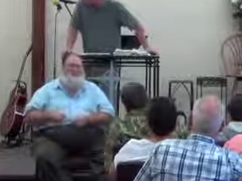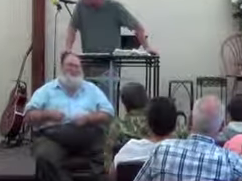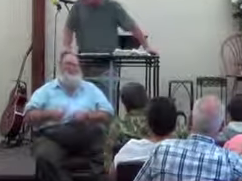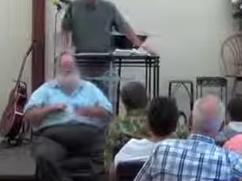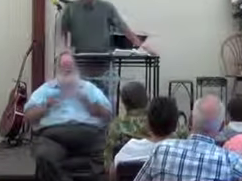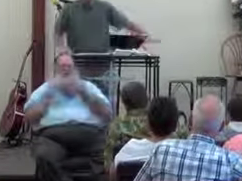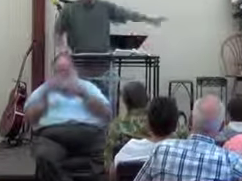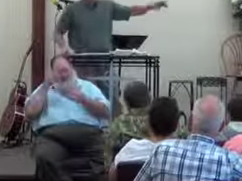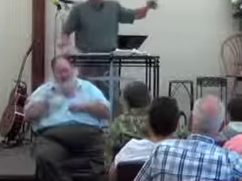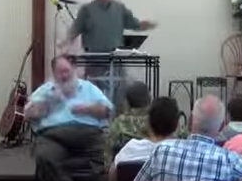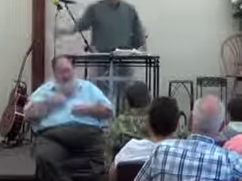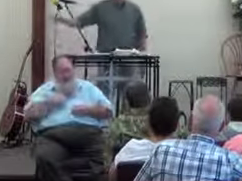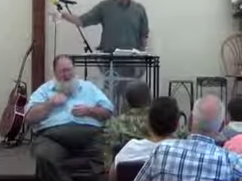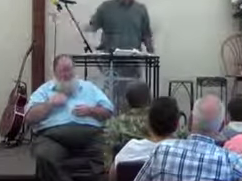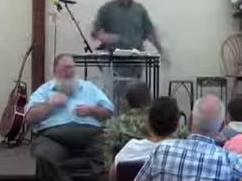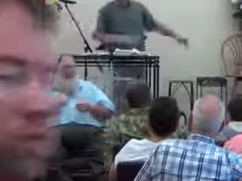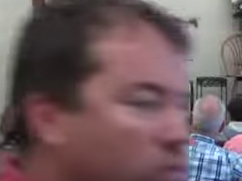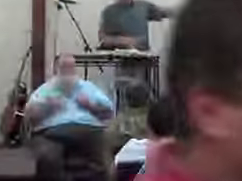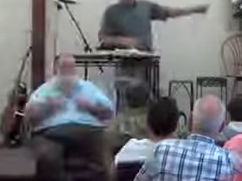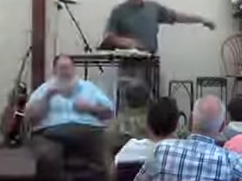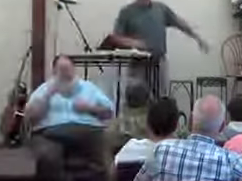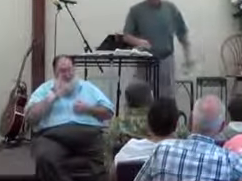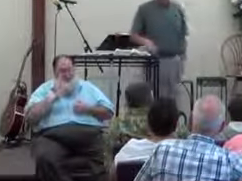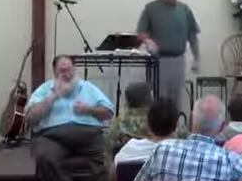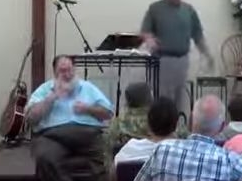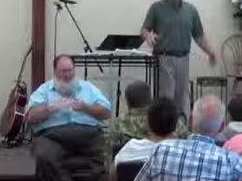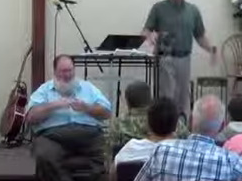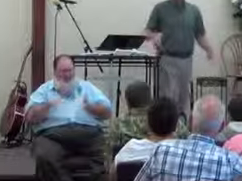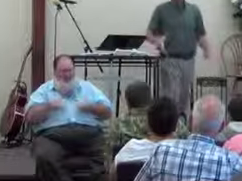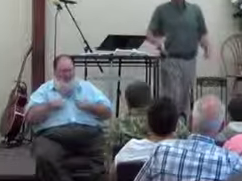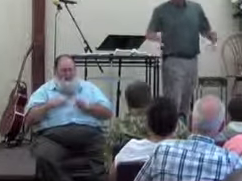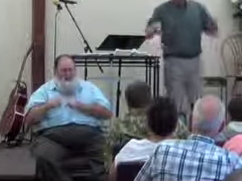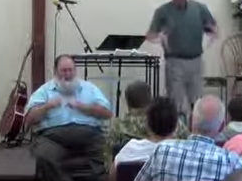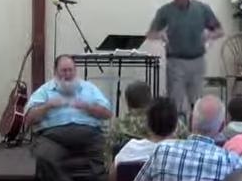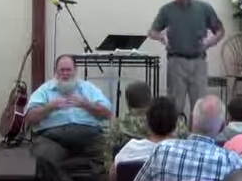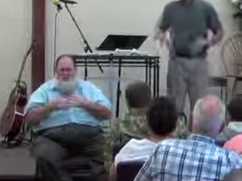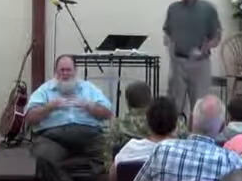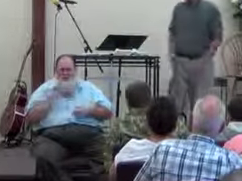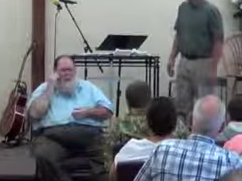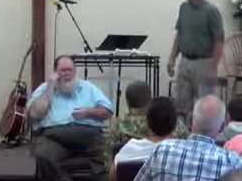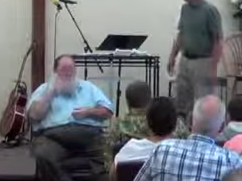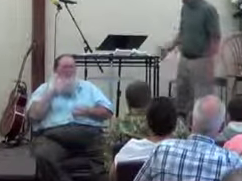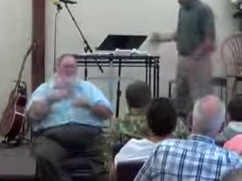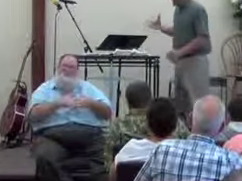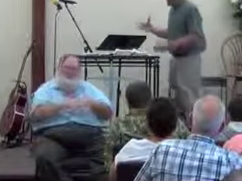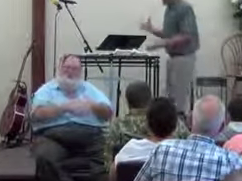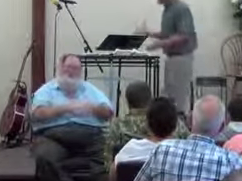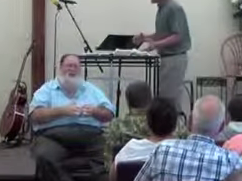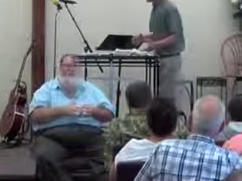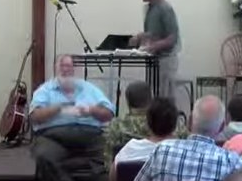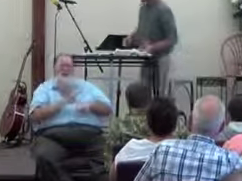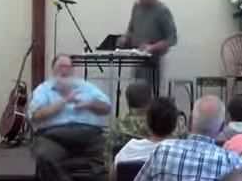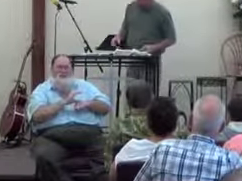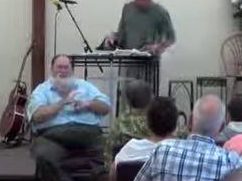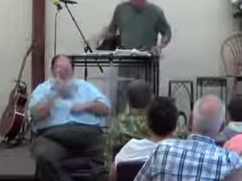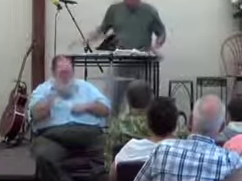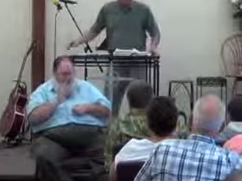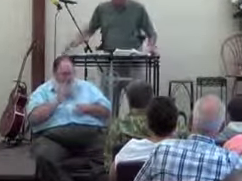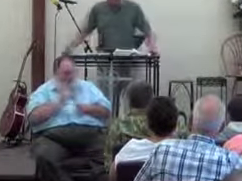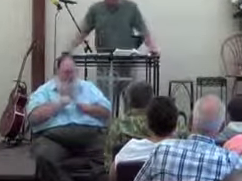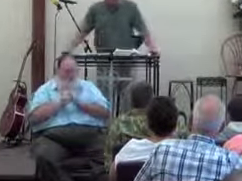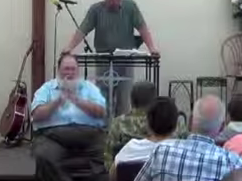exists. And whether I'm at the factory or whether I'm at home or whether I'm at church, God is with me. And God stays with me. And he's